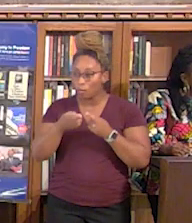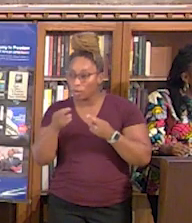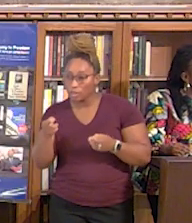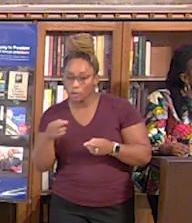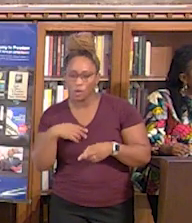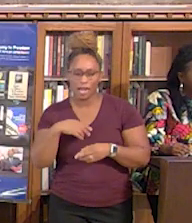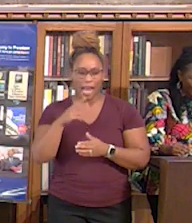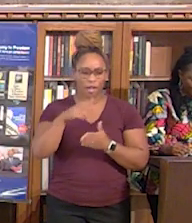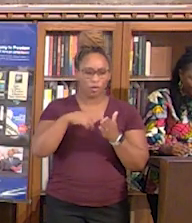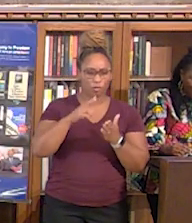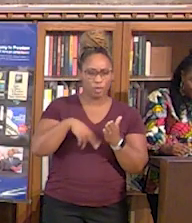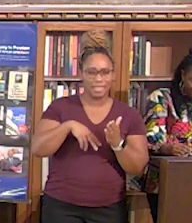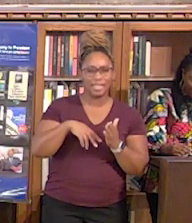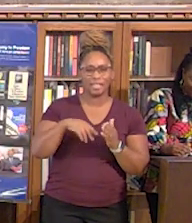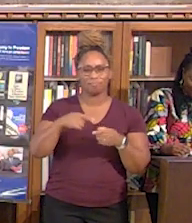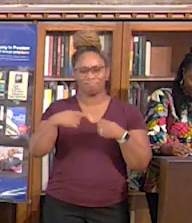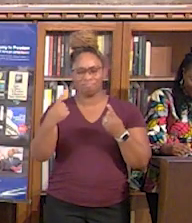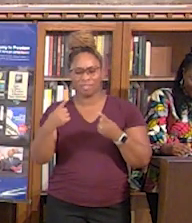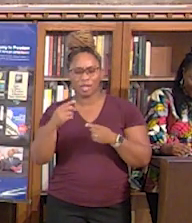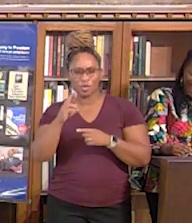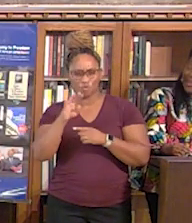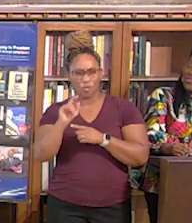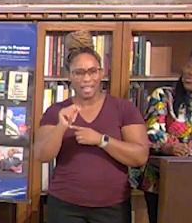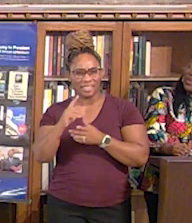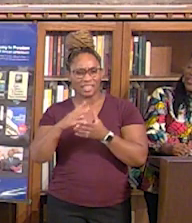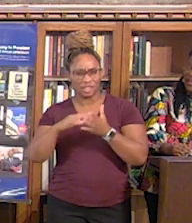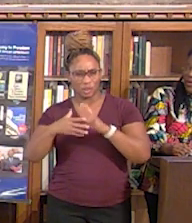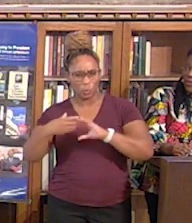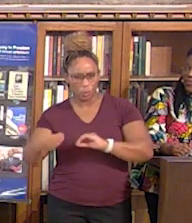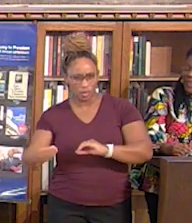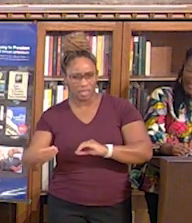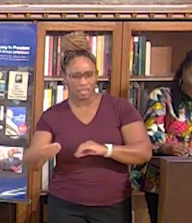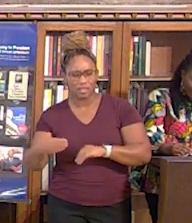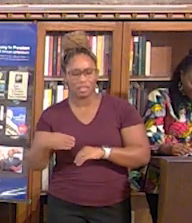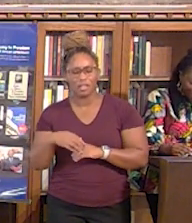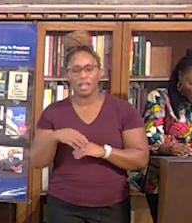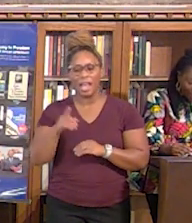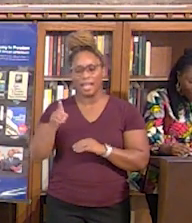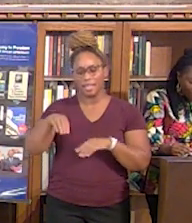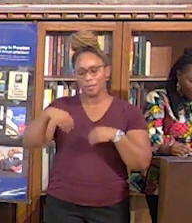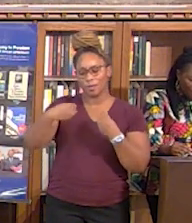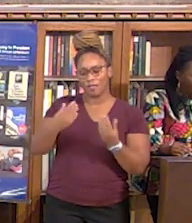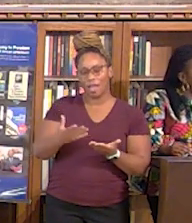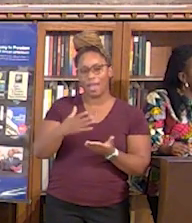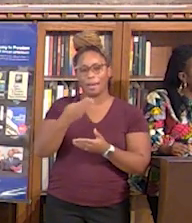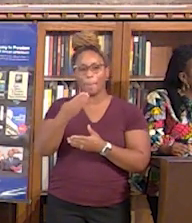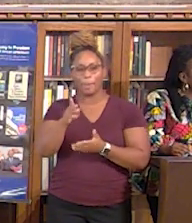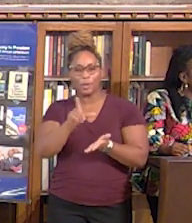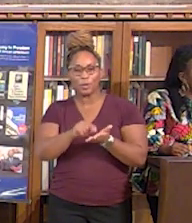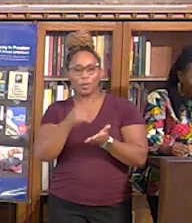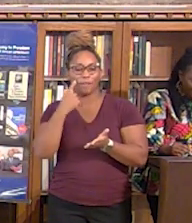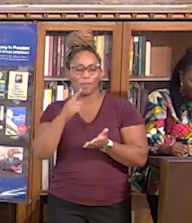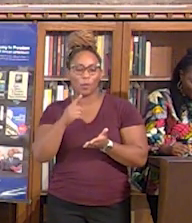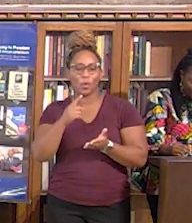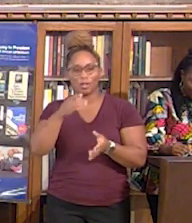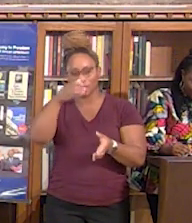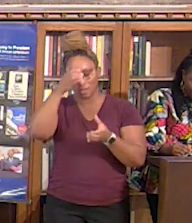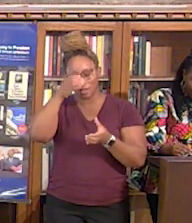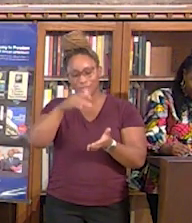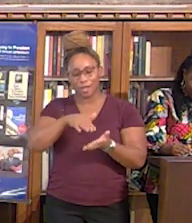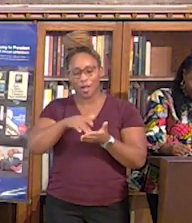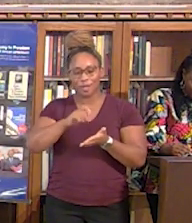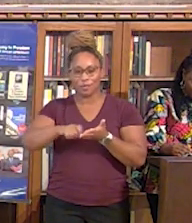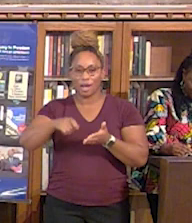one side Ed and often times racist accounts and in doing so he provided a blueprint for Scholars writing black